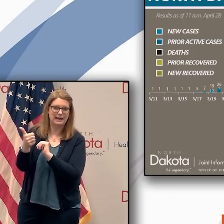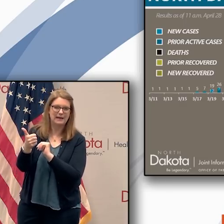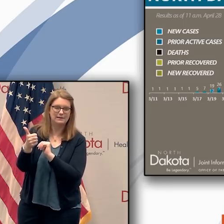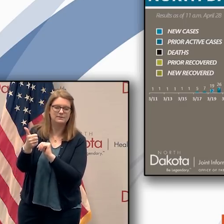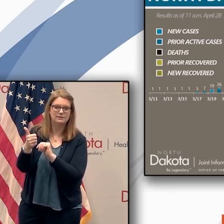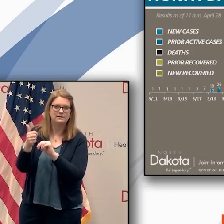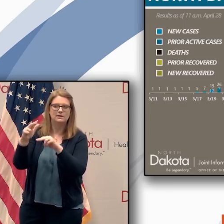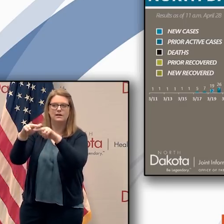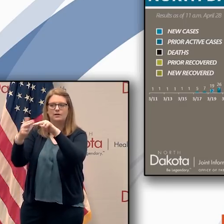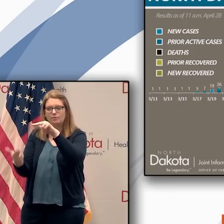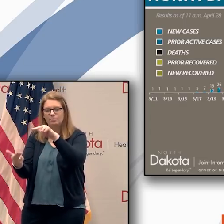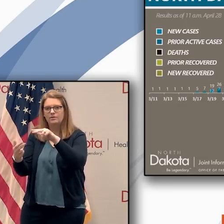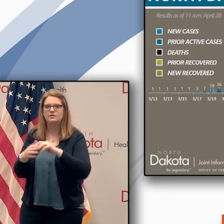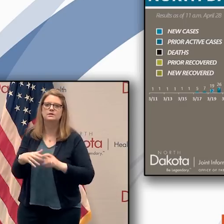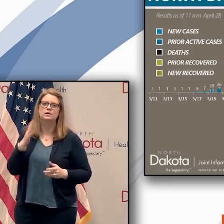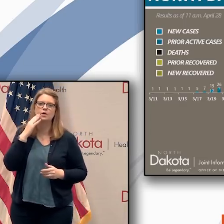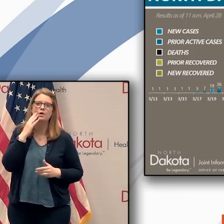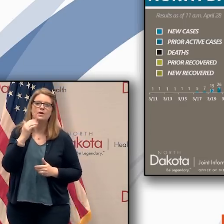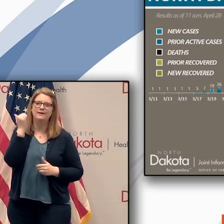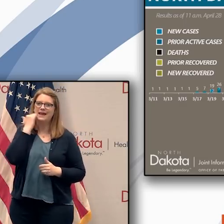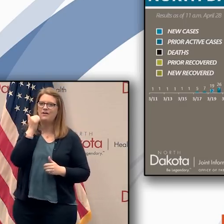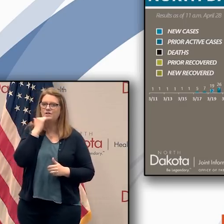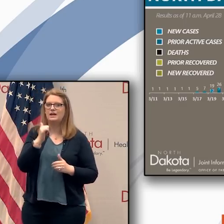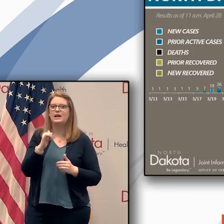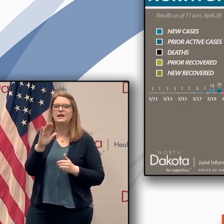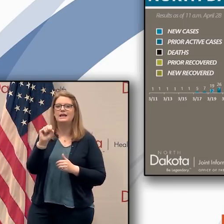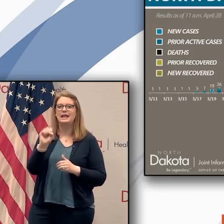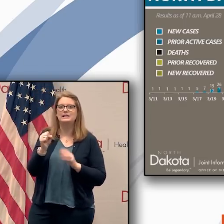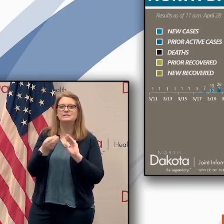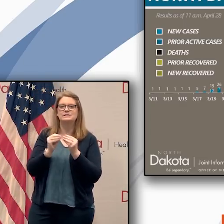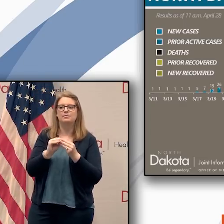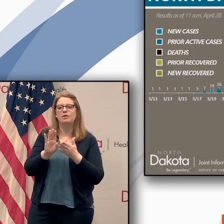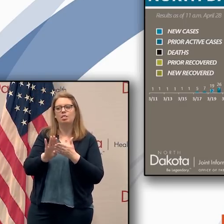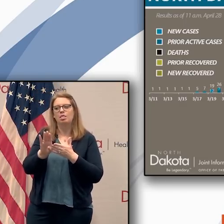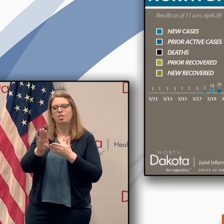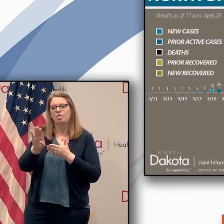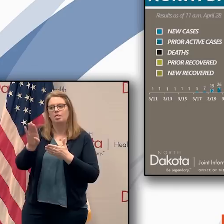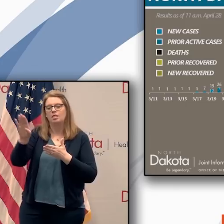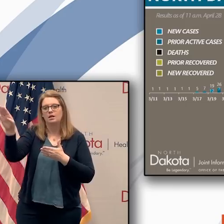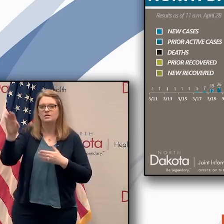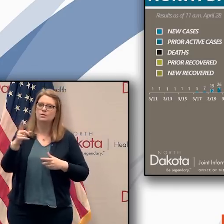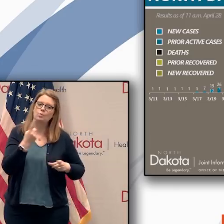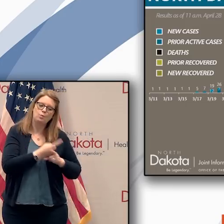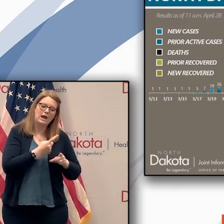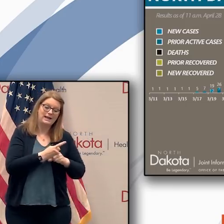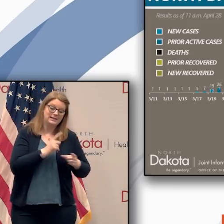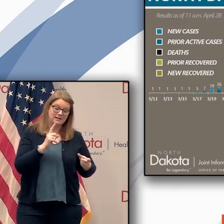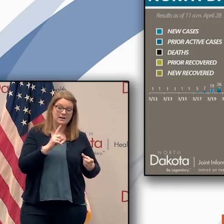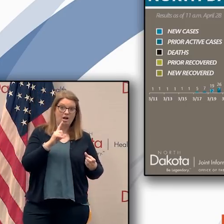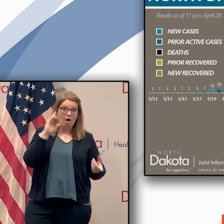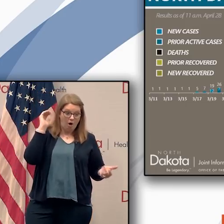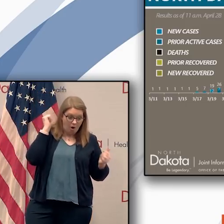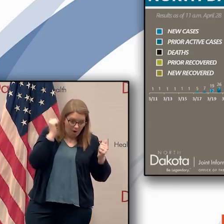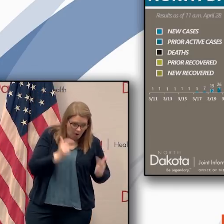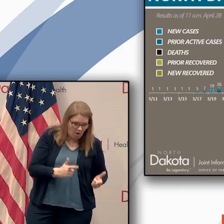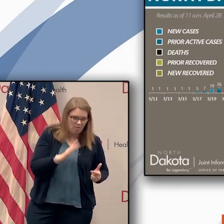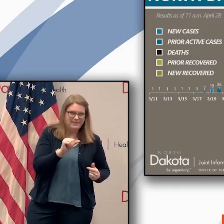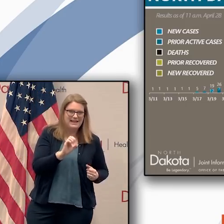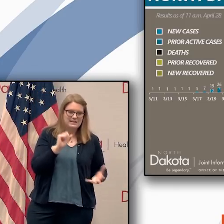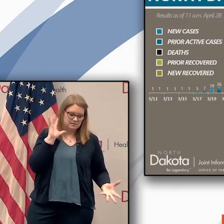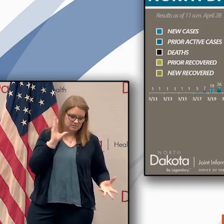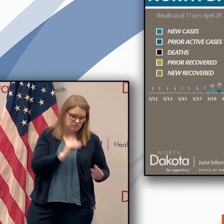say, every day cases continue to decline. Well, they're referring to total cases that are cumulative. That's always going to be the case